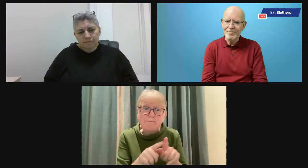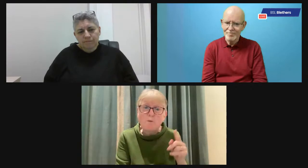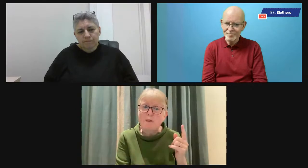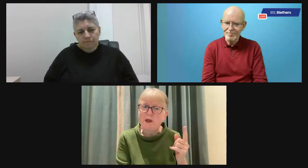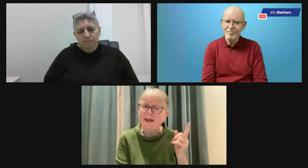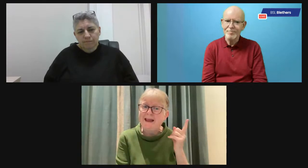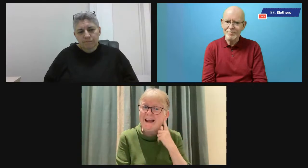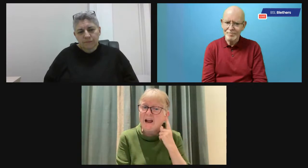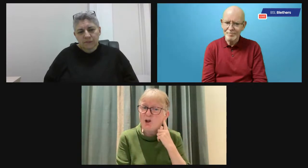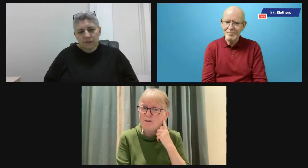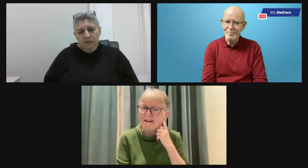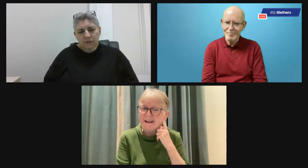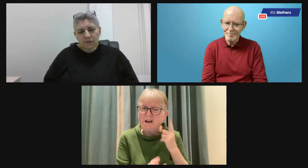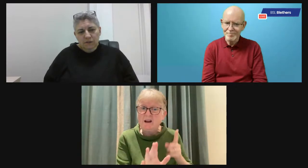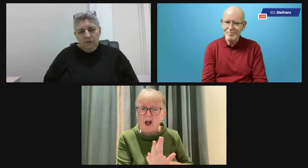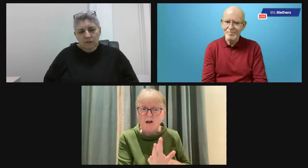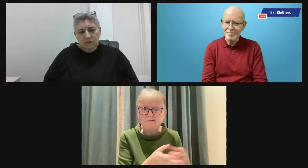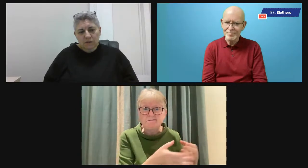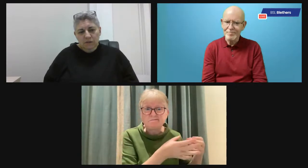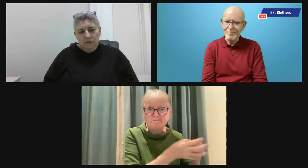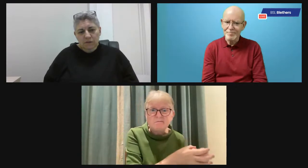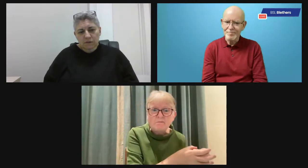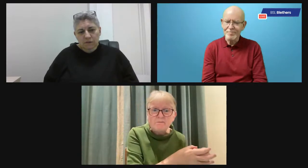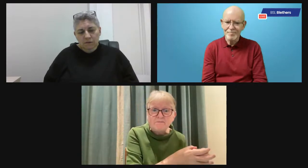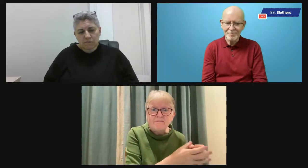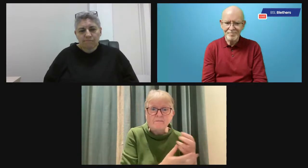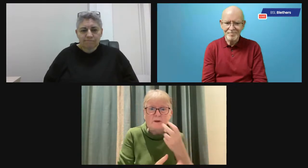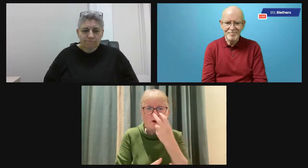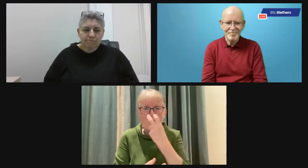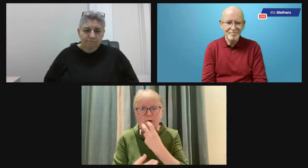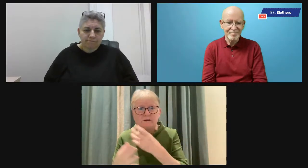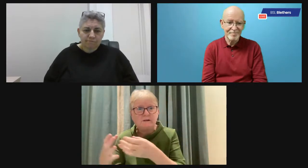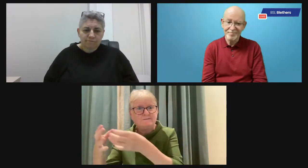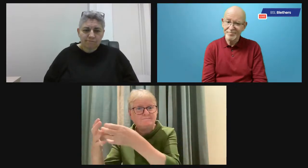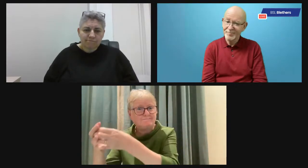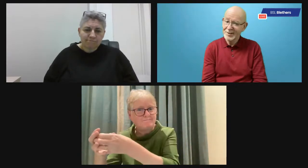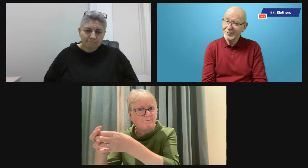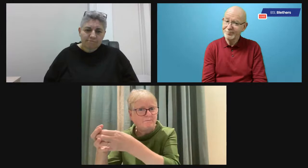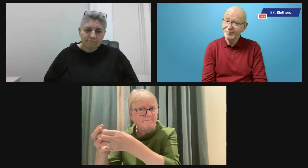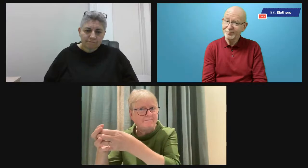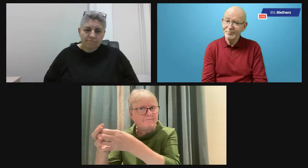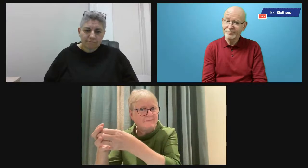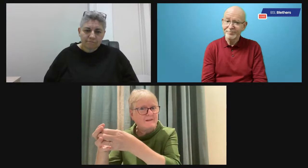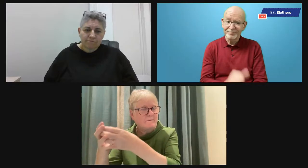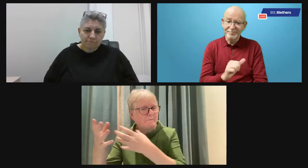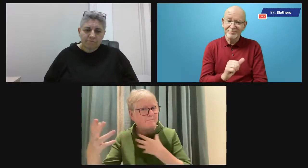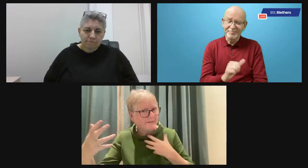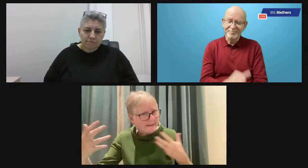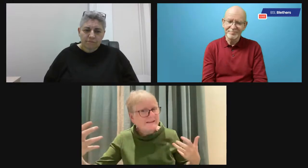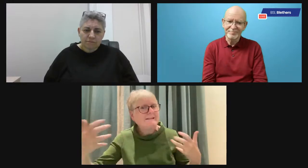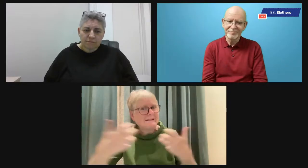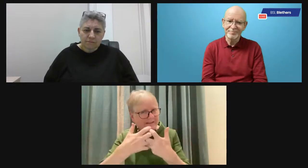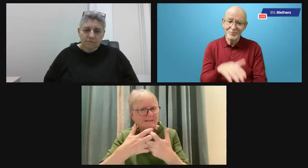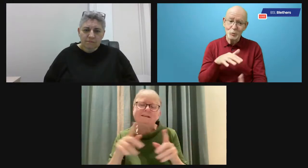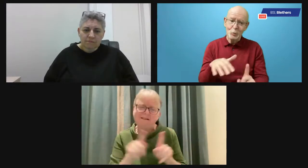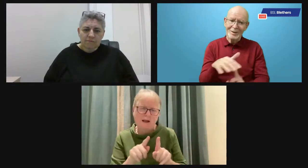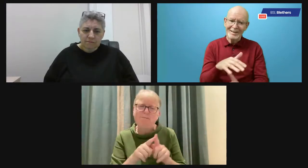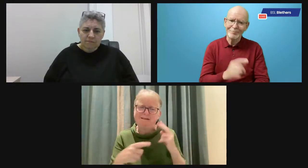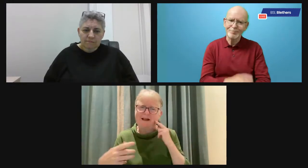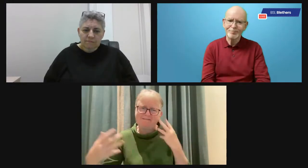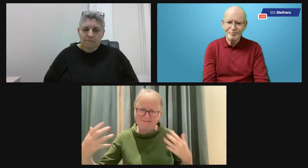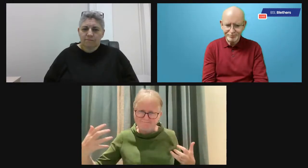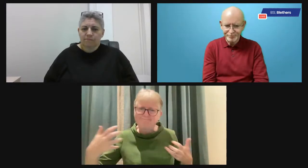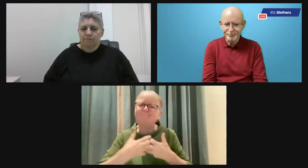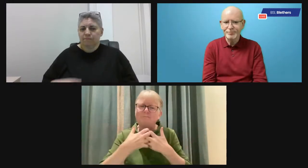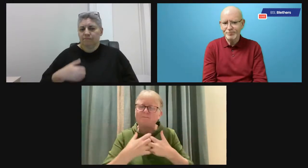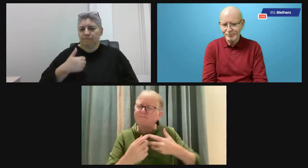important that that they can have good regard for each other, and that's the same in the hearing world as well. I think